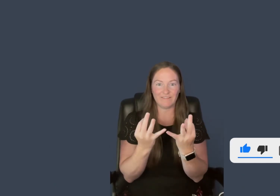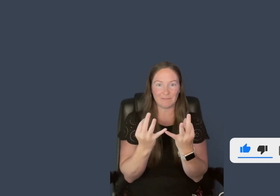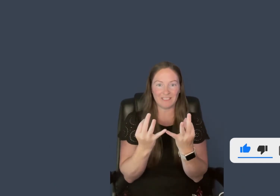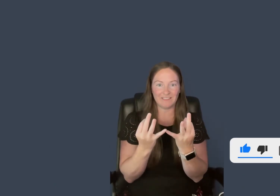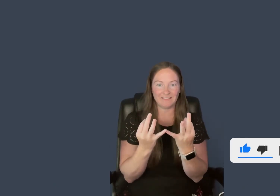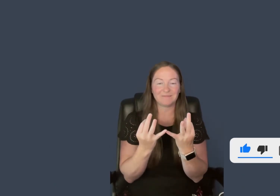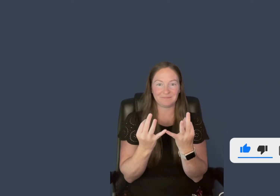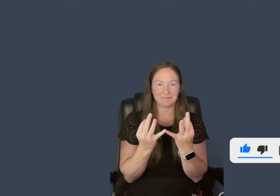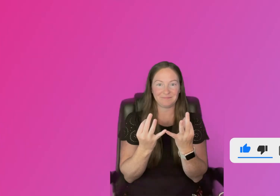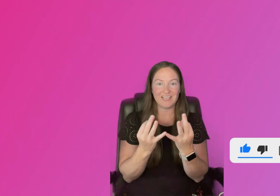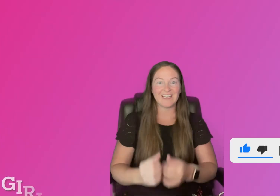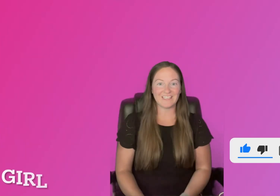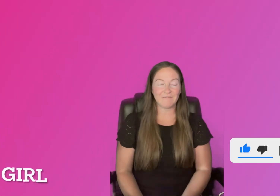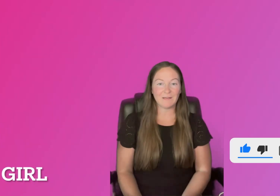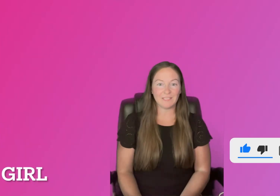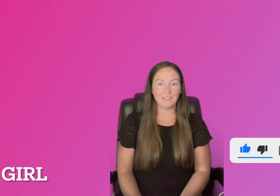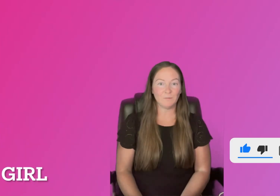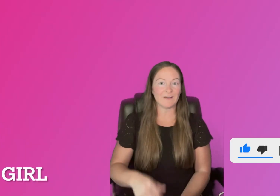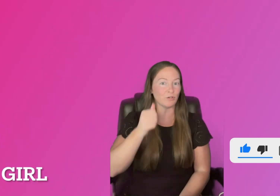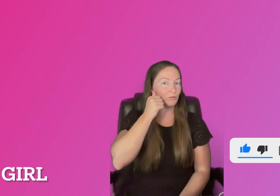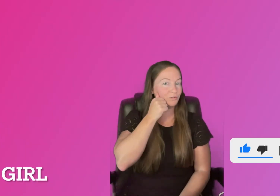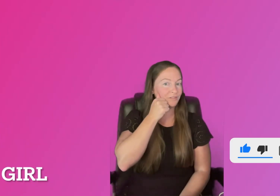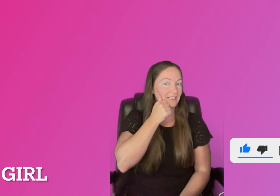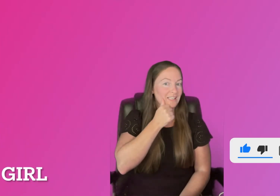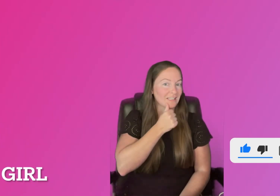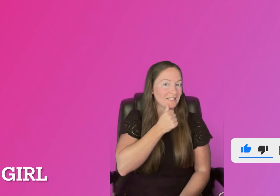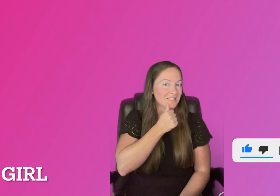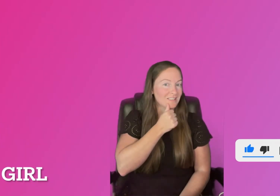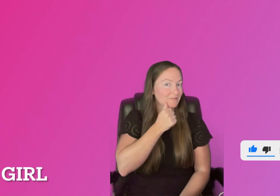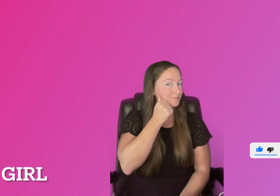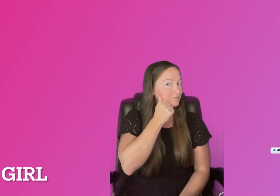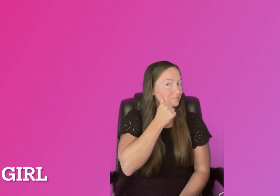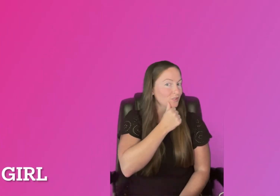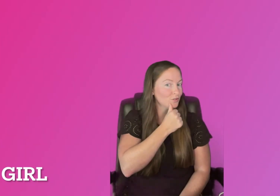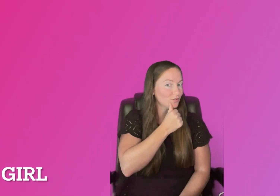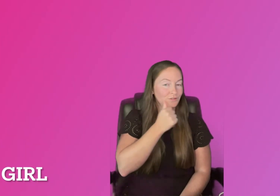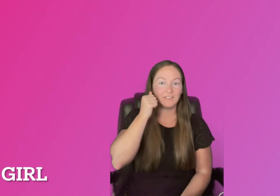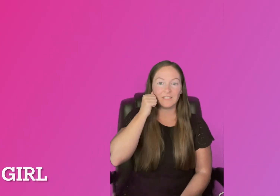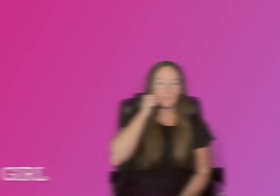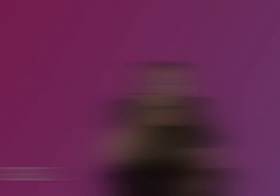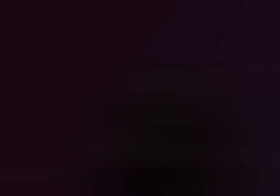toward meaningful signing. If you found this helpful, give it a like and subscribe for more.